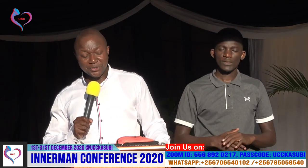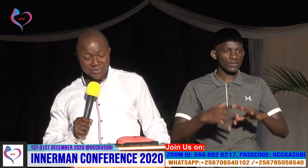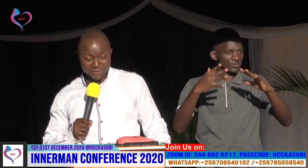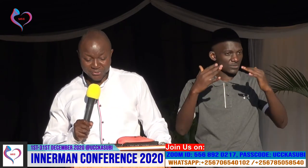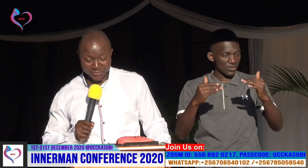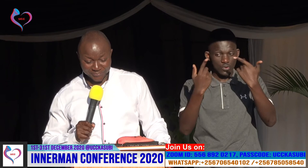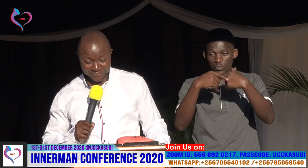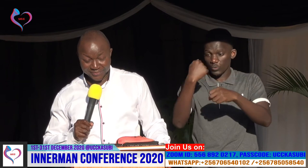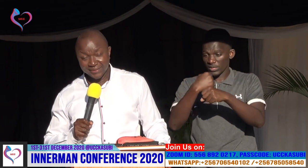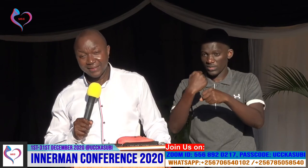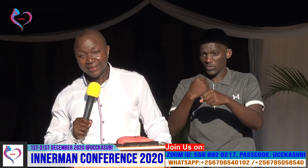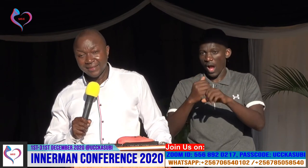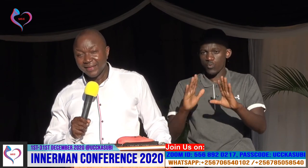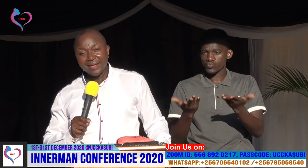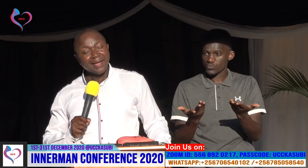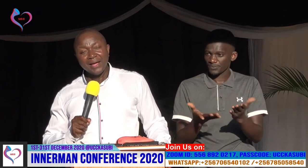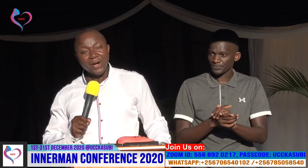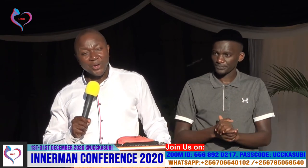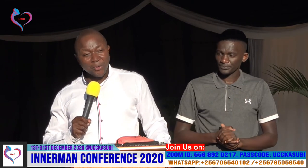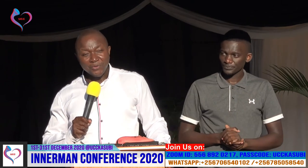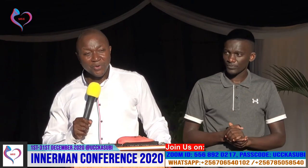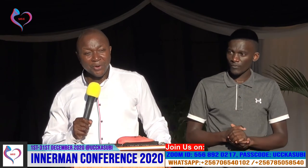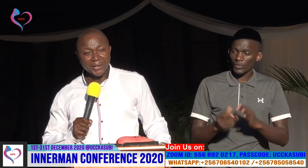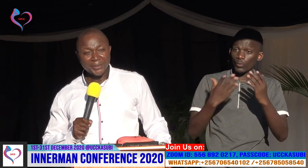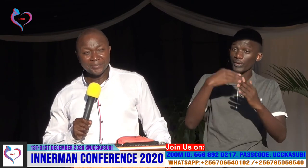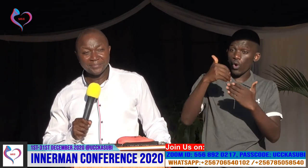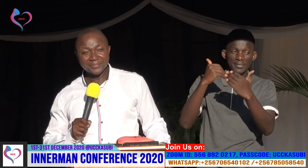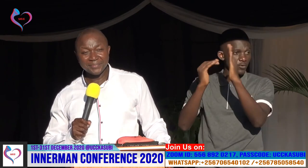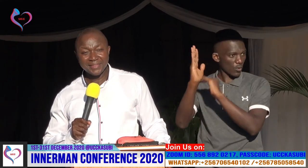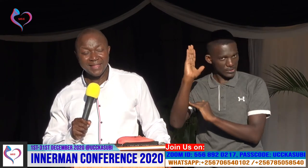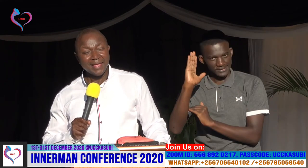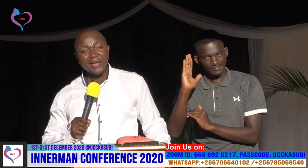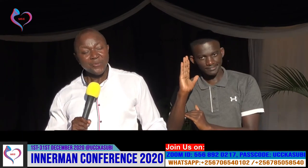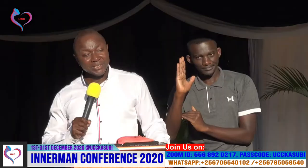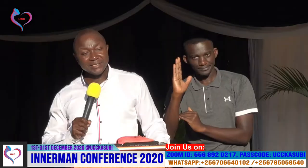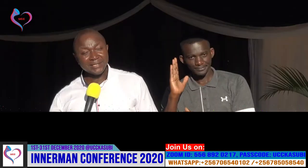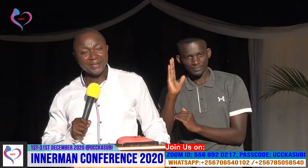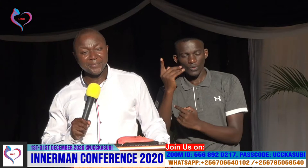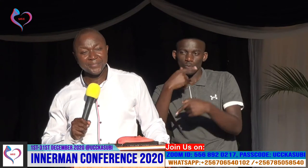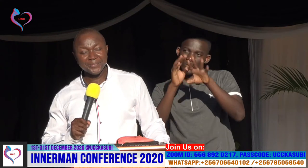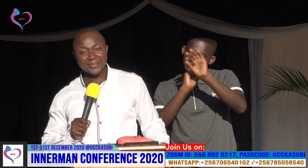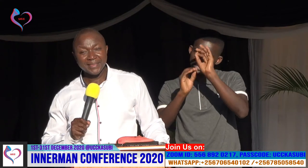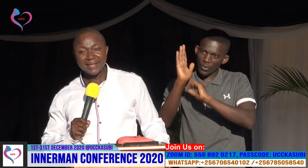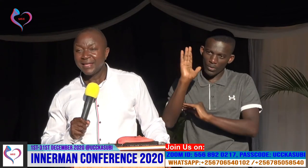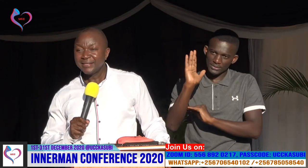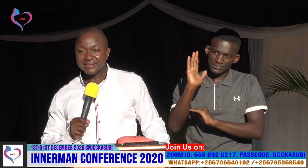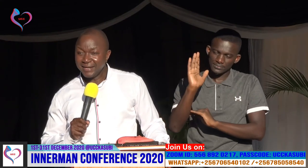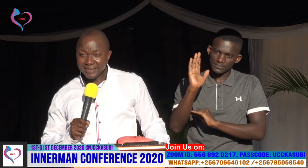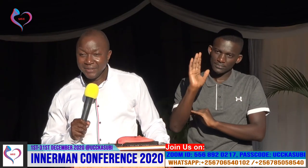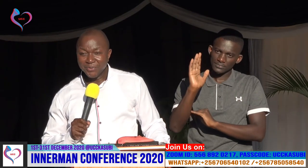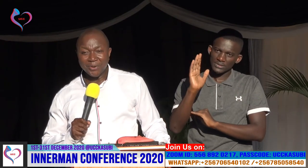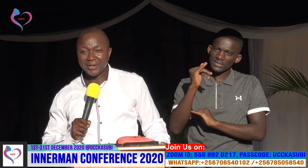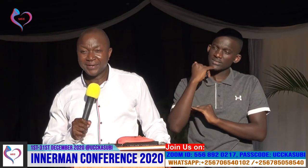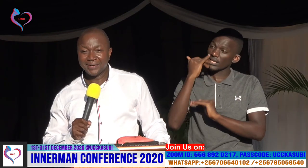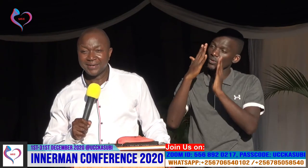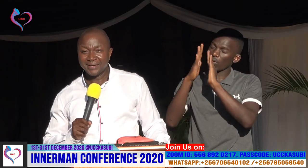this we do this way. We go before God. We seek Him. Telling